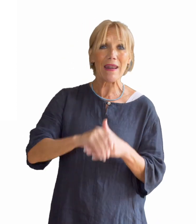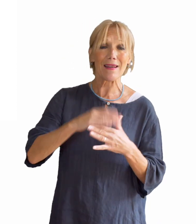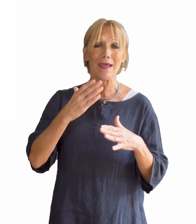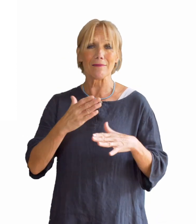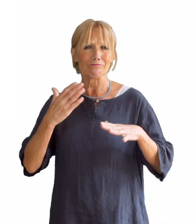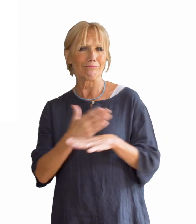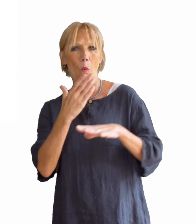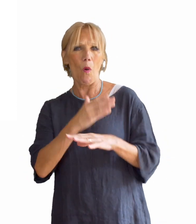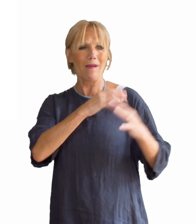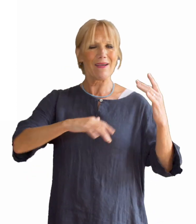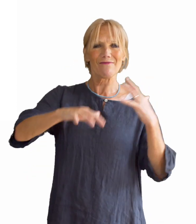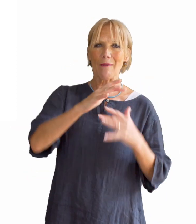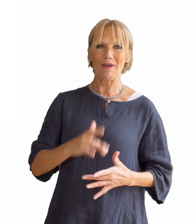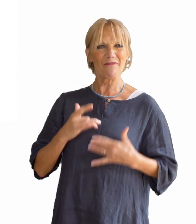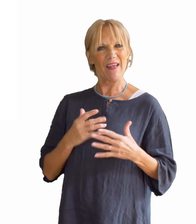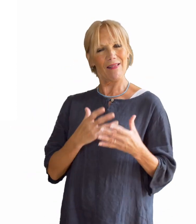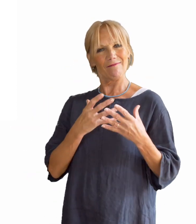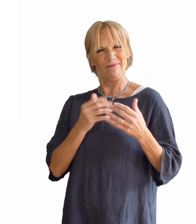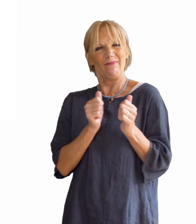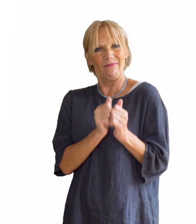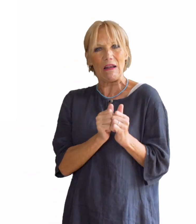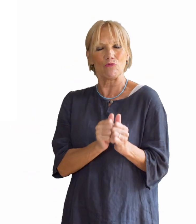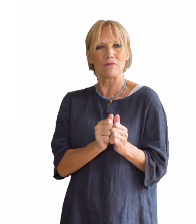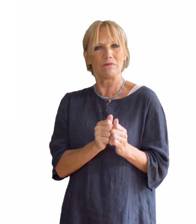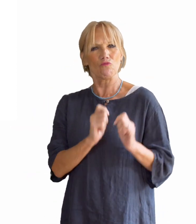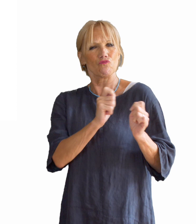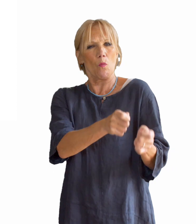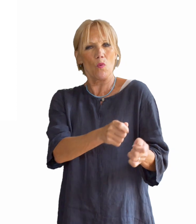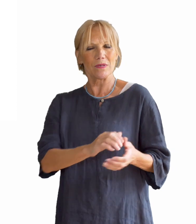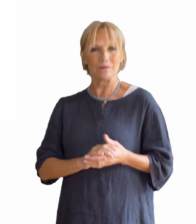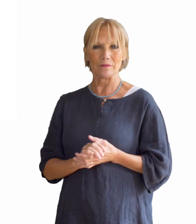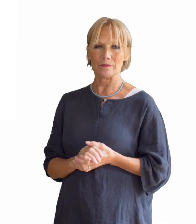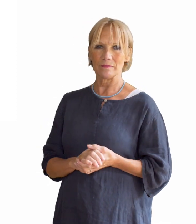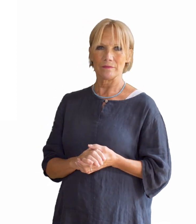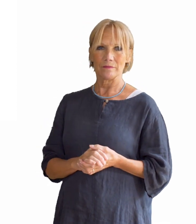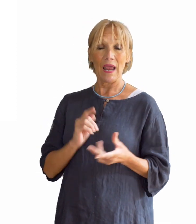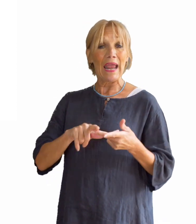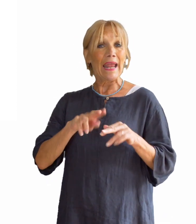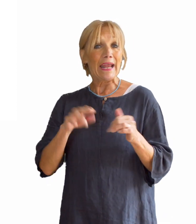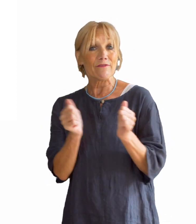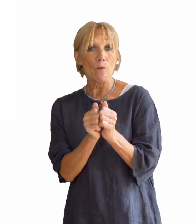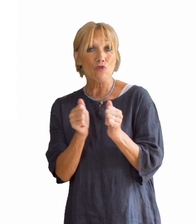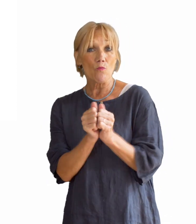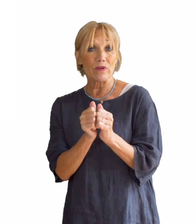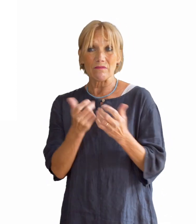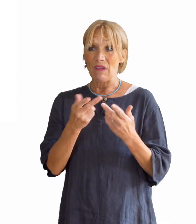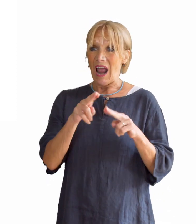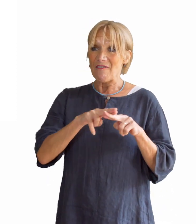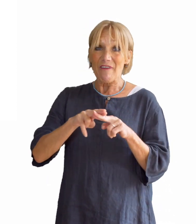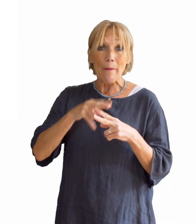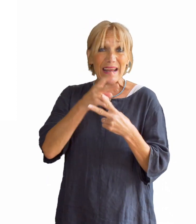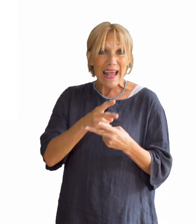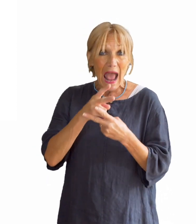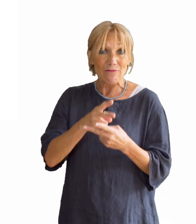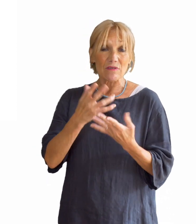them where they feel valued and rewarded for their time. If appropriate, suggest to family carers, ex-carers and